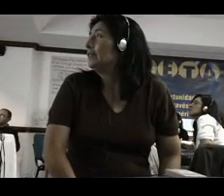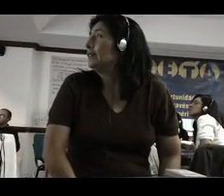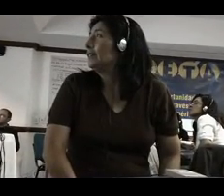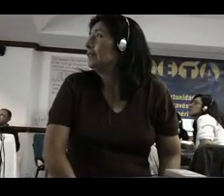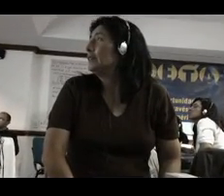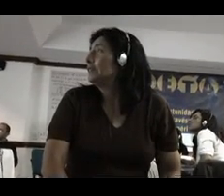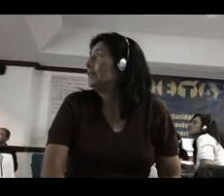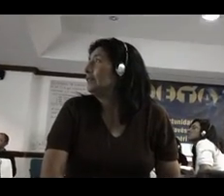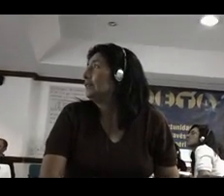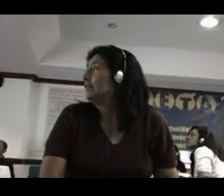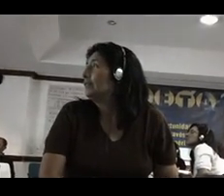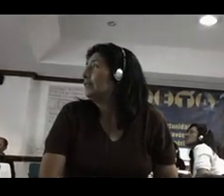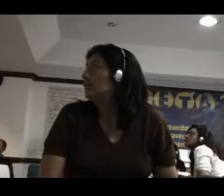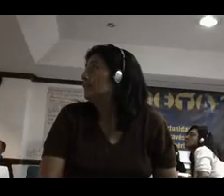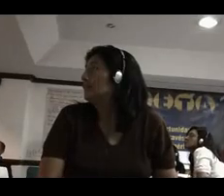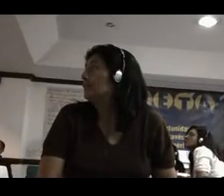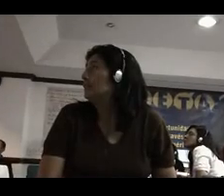Thank you.